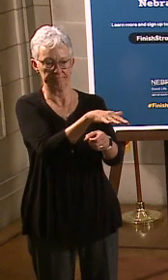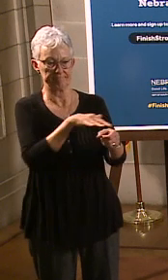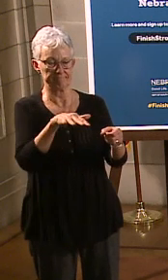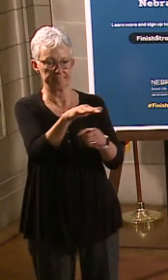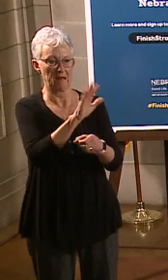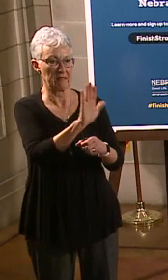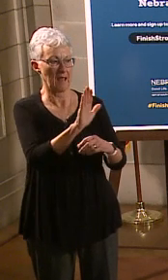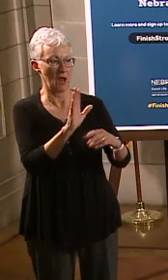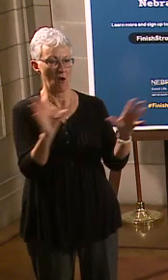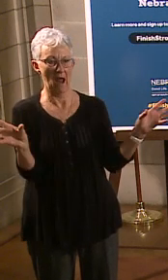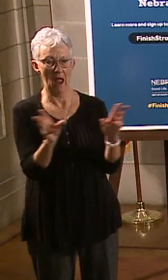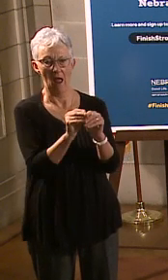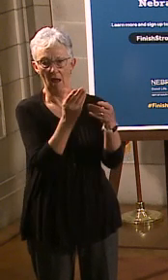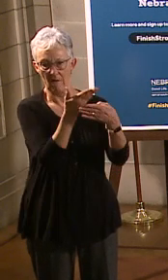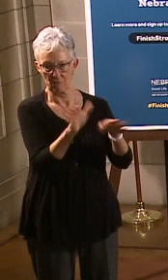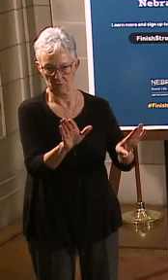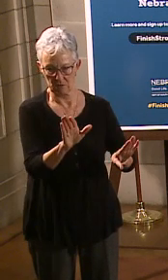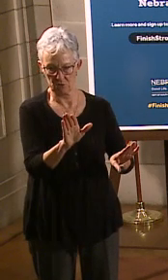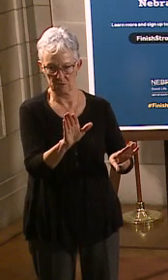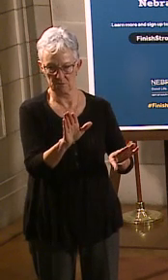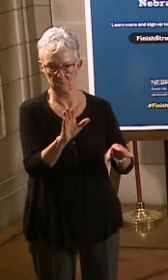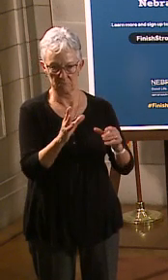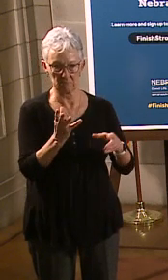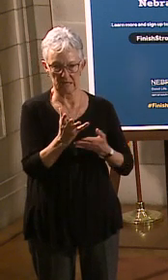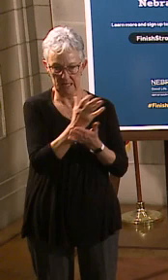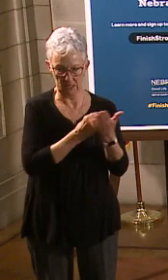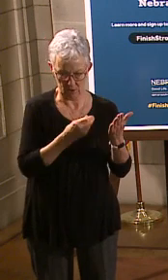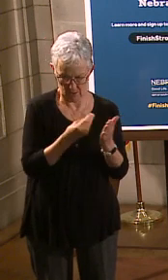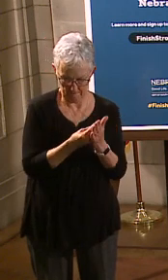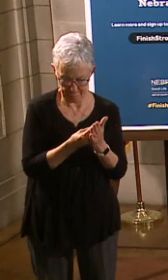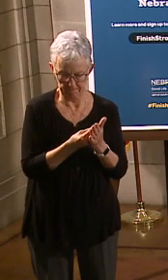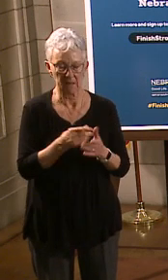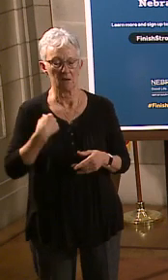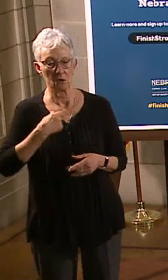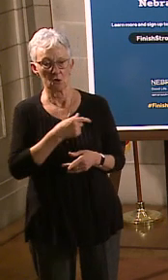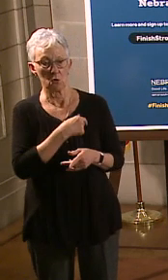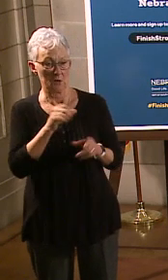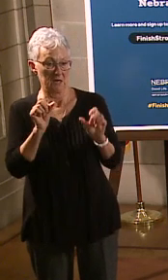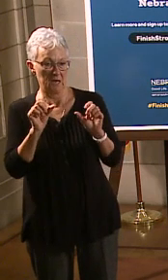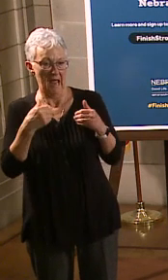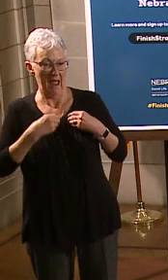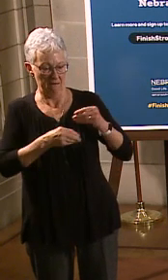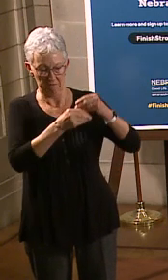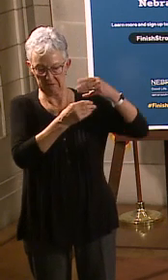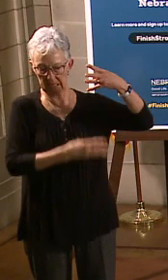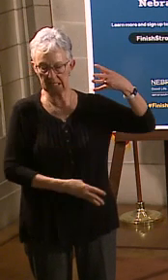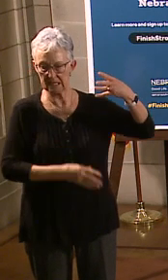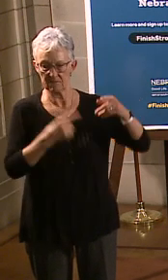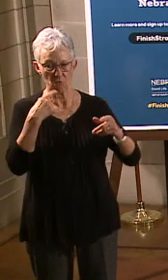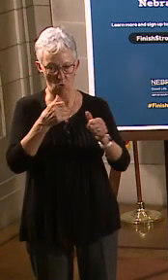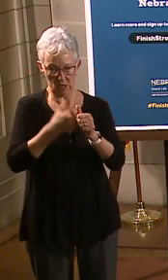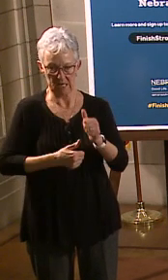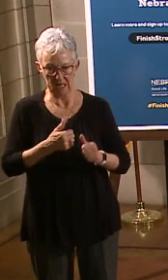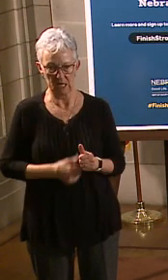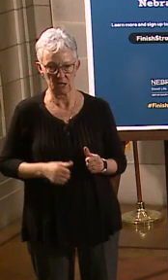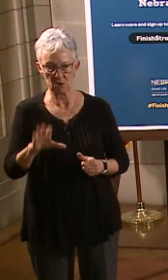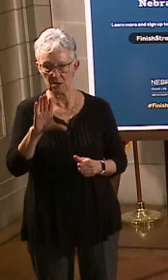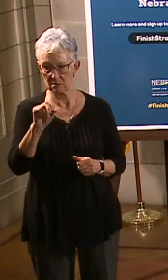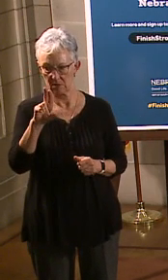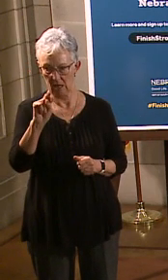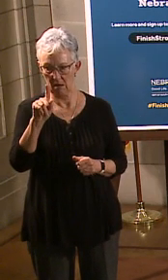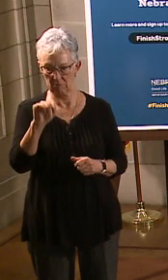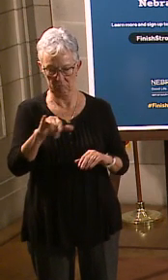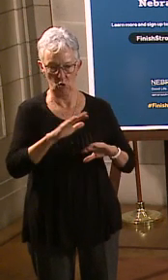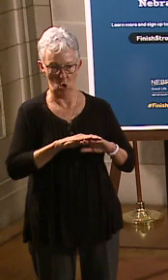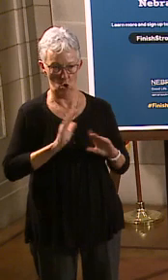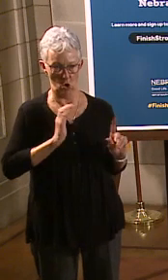income can be found at the FAQs on our program website at coronavirus.nebraska.gov. And finally, you have to demonstrate